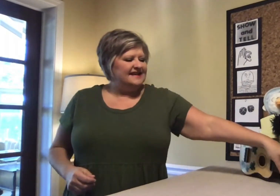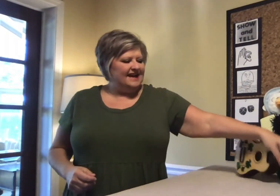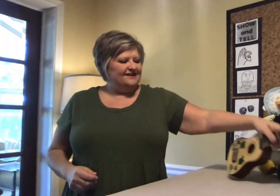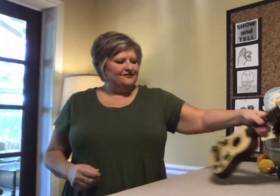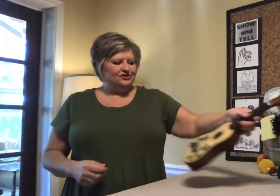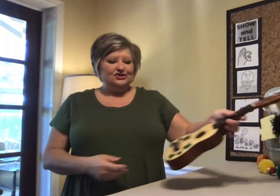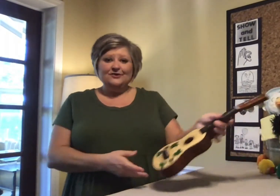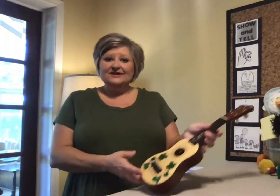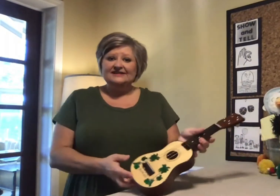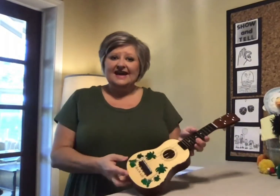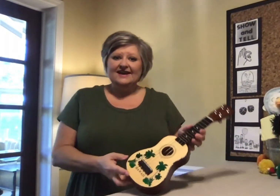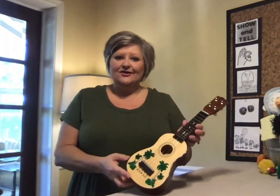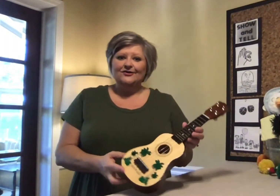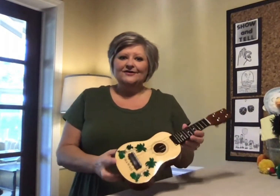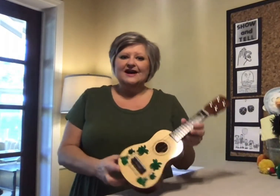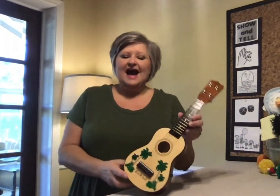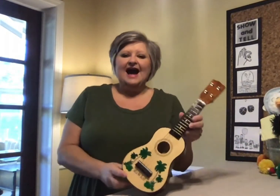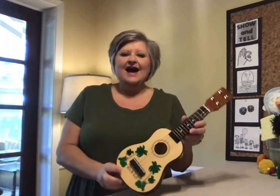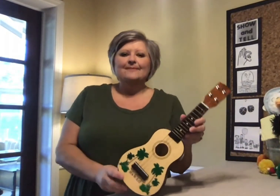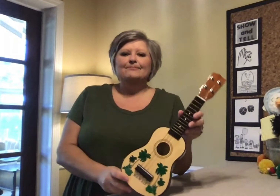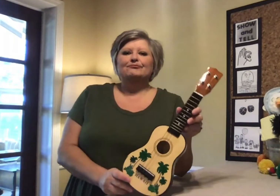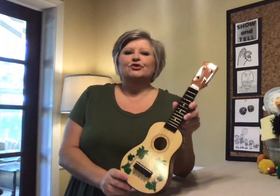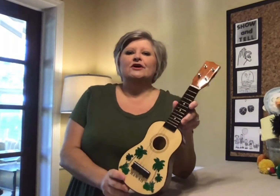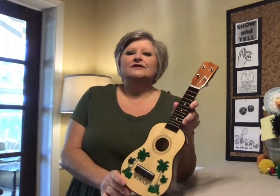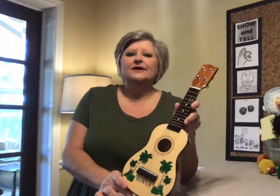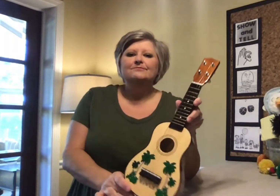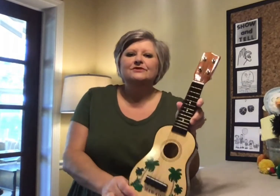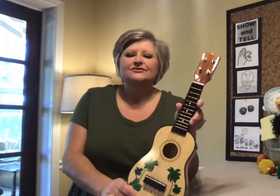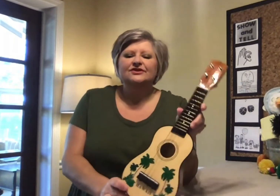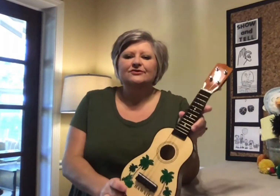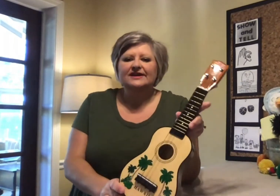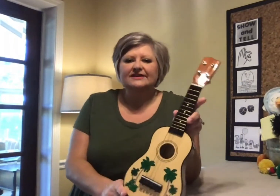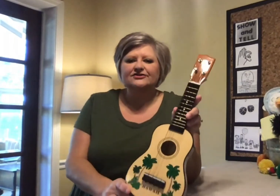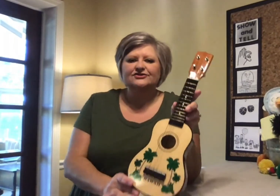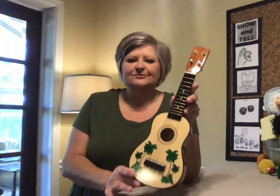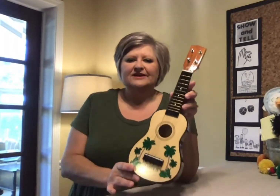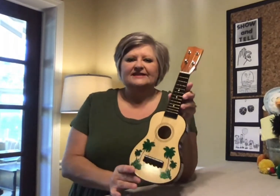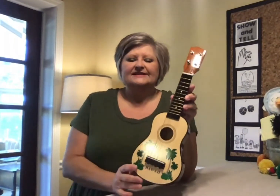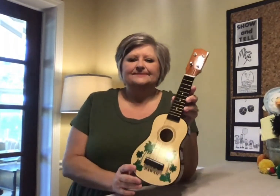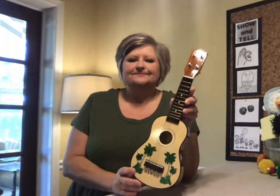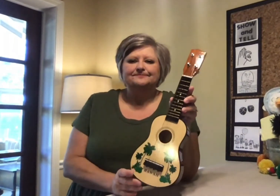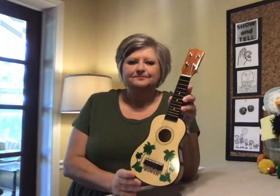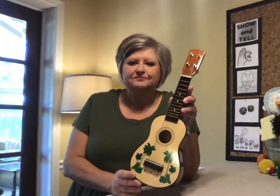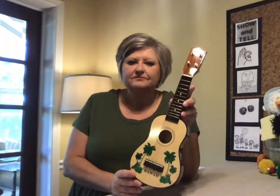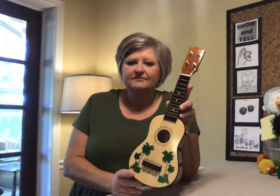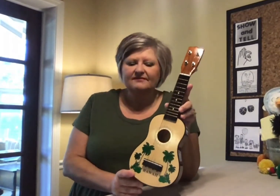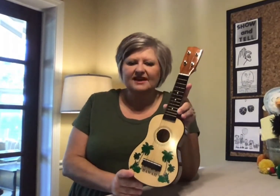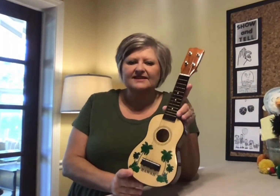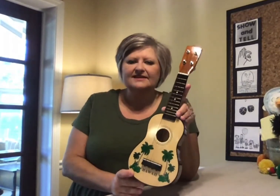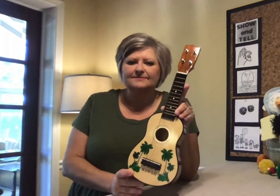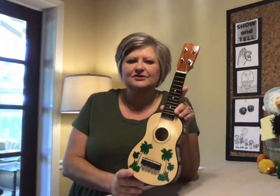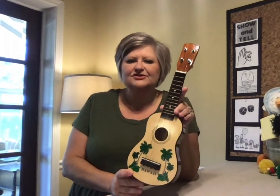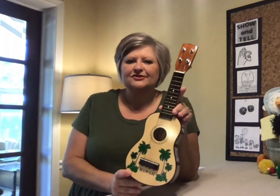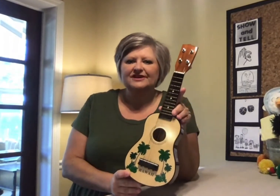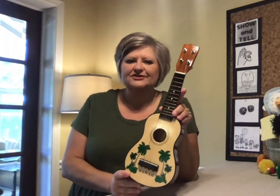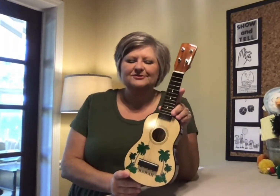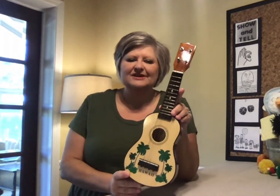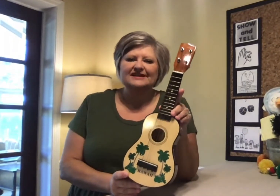Today, for show and tell, I brought a musical instrument. This musical instrument is